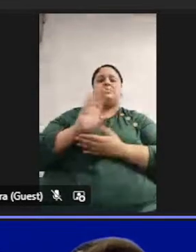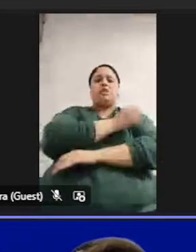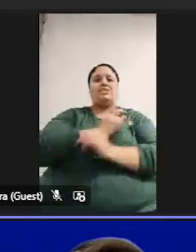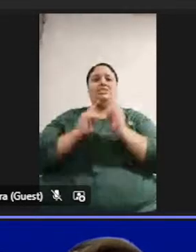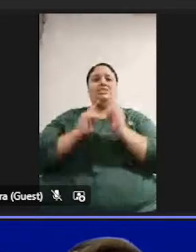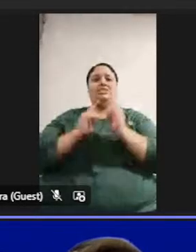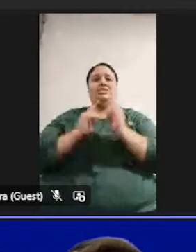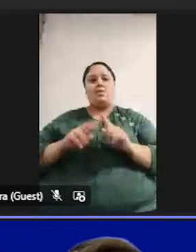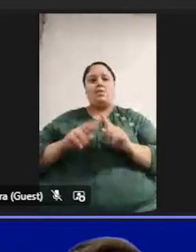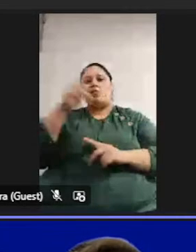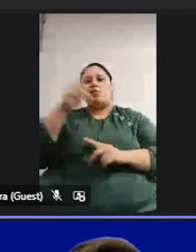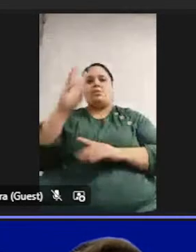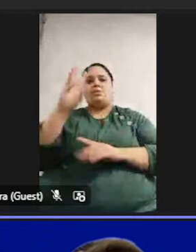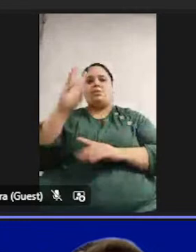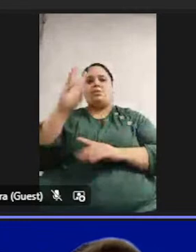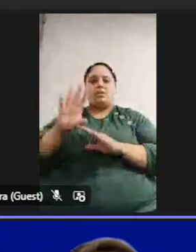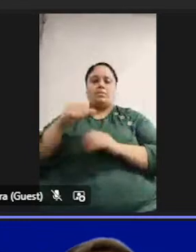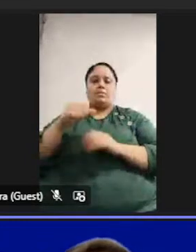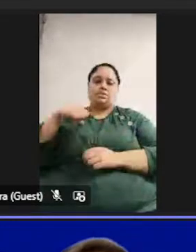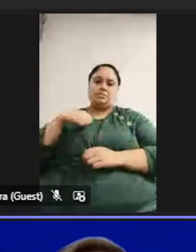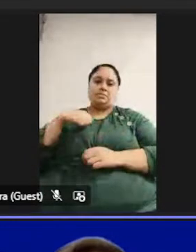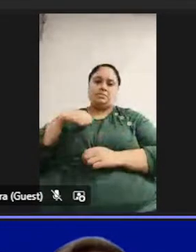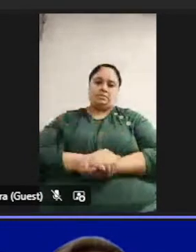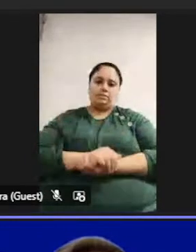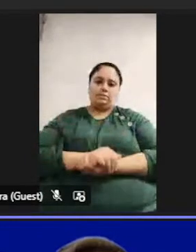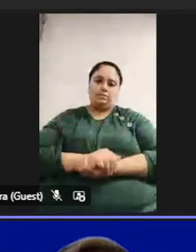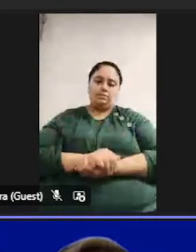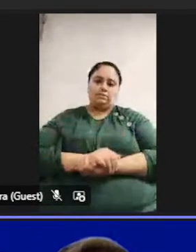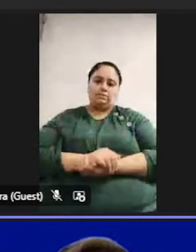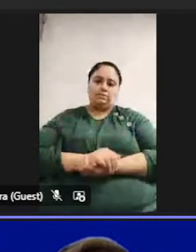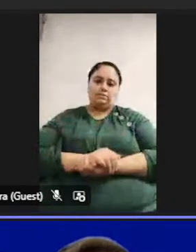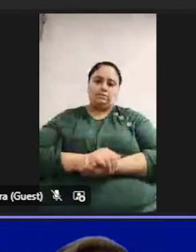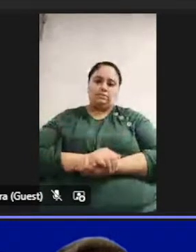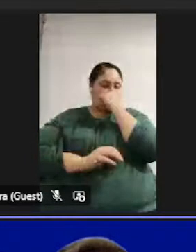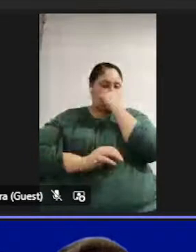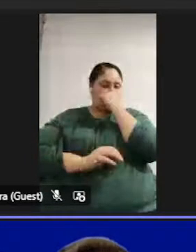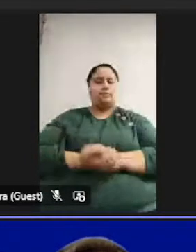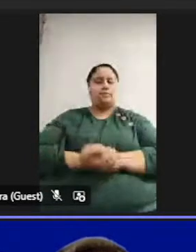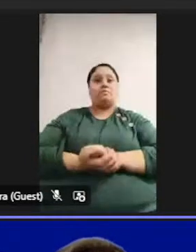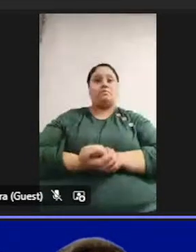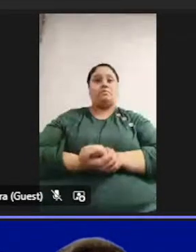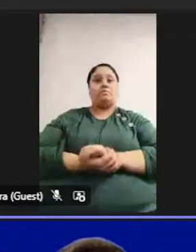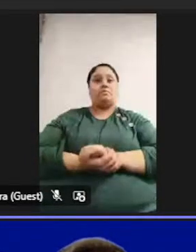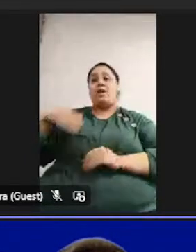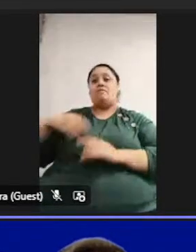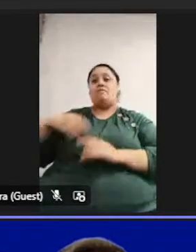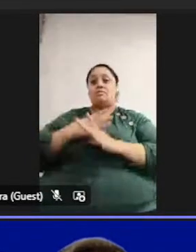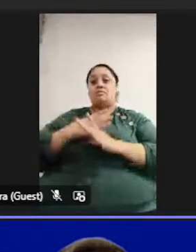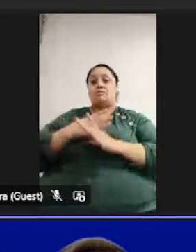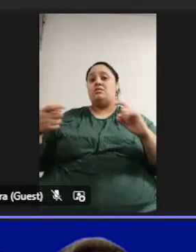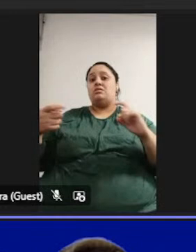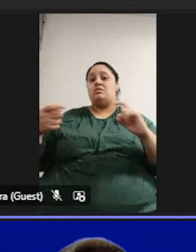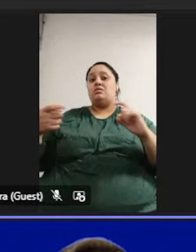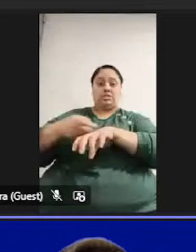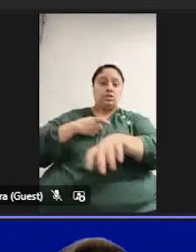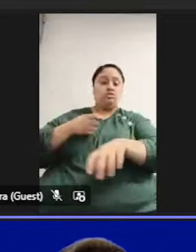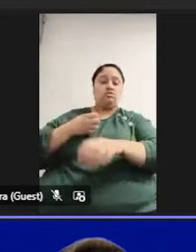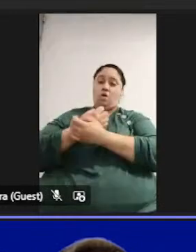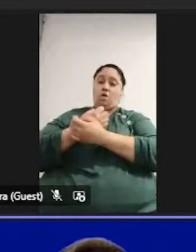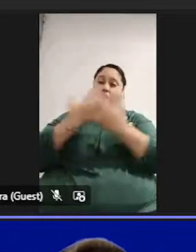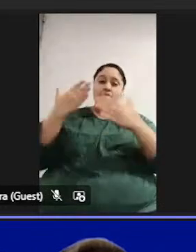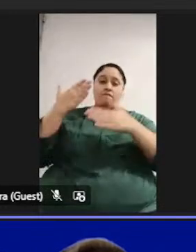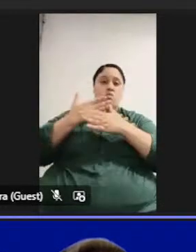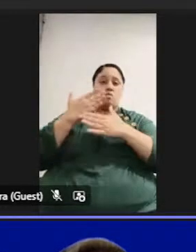Cape municipalities. We certainly haven't started from scratch. There's a lot of work that's taken place within the Western